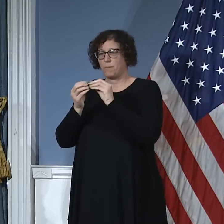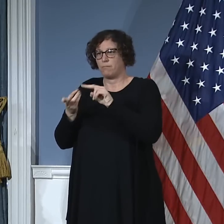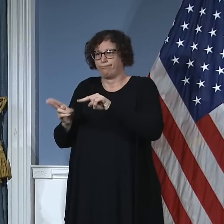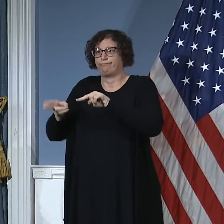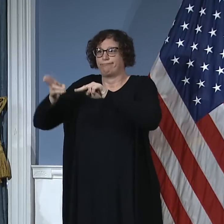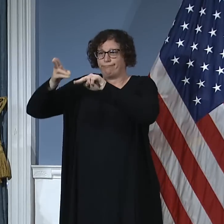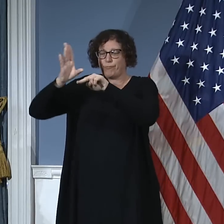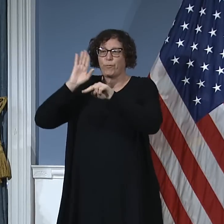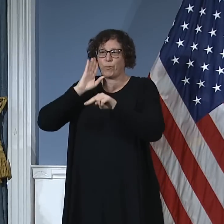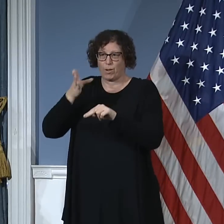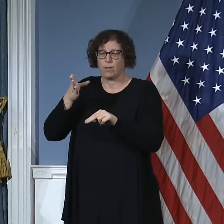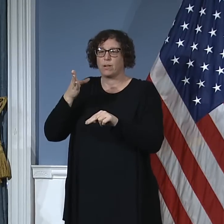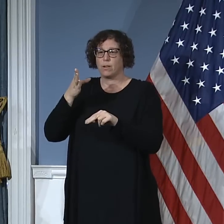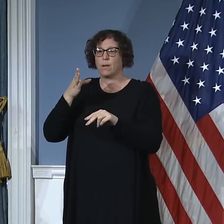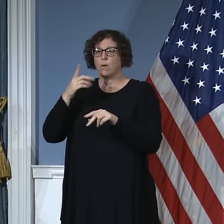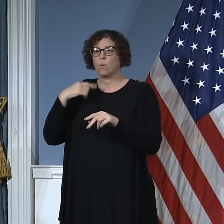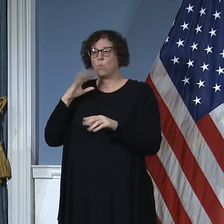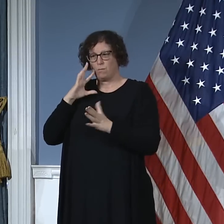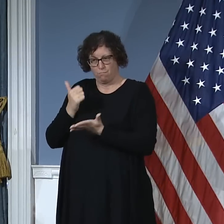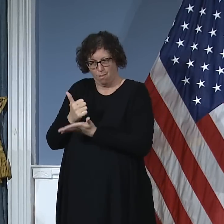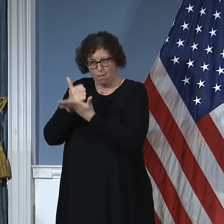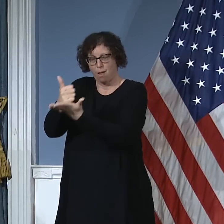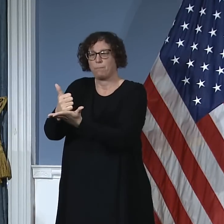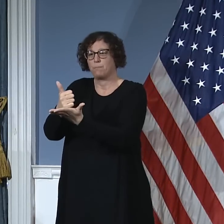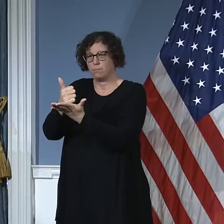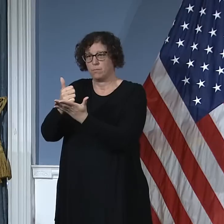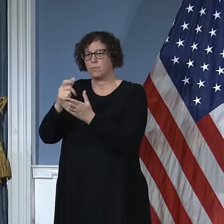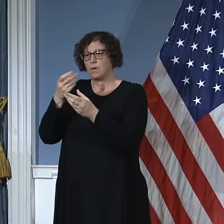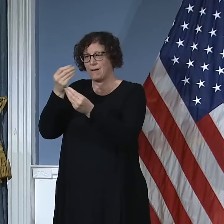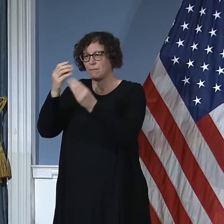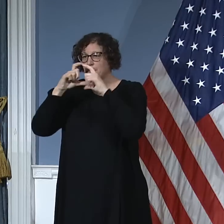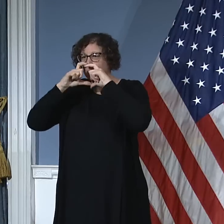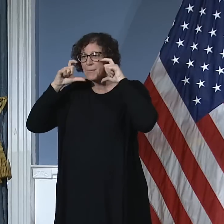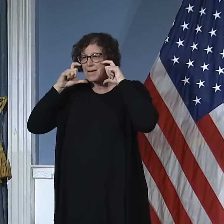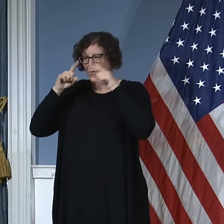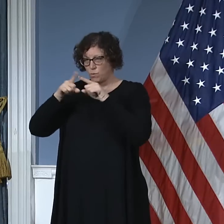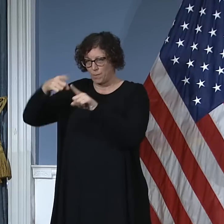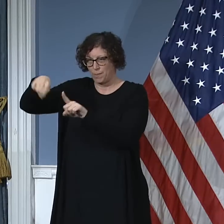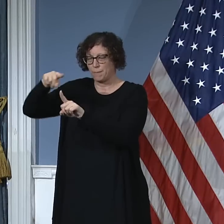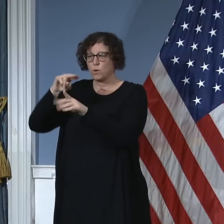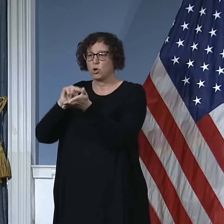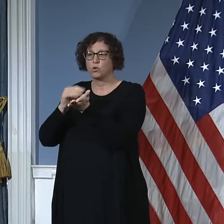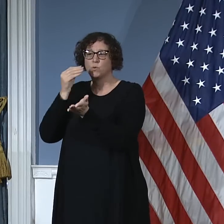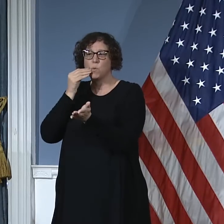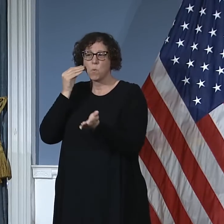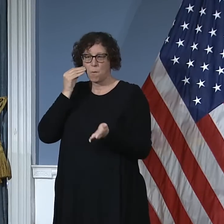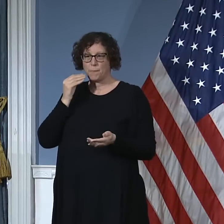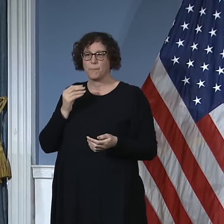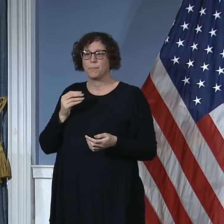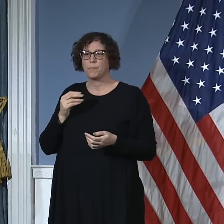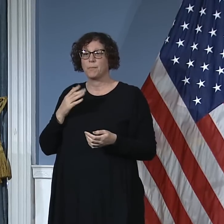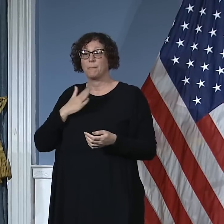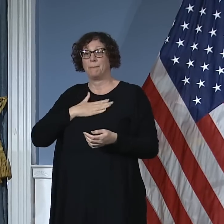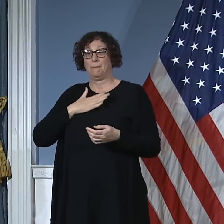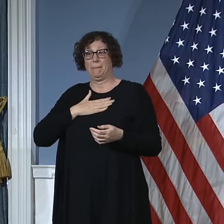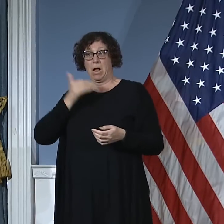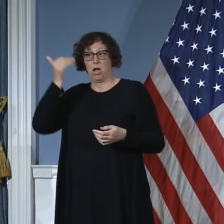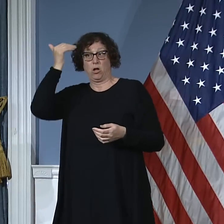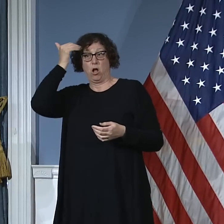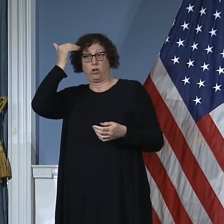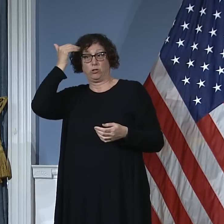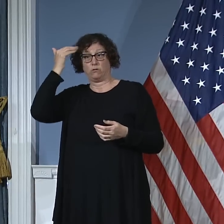there aren't any ongoing outbreaks. But again, things are moving very quickly. They're always in